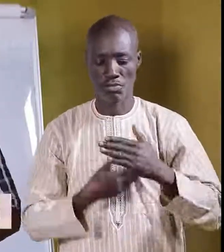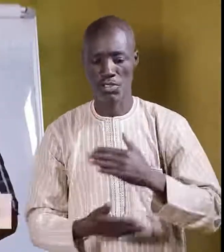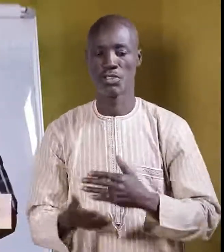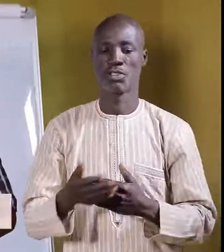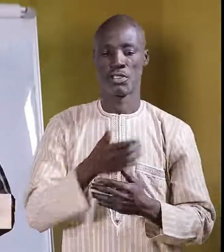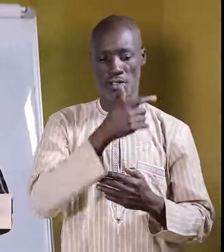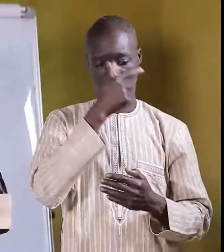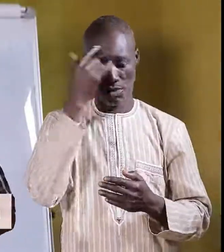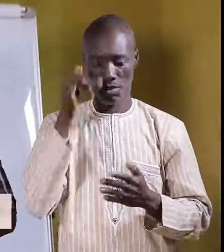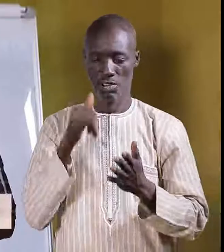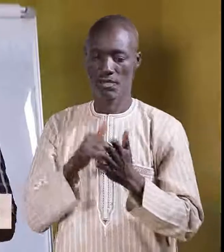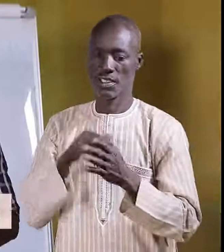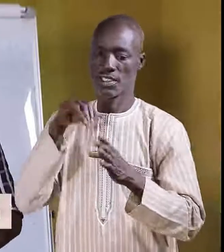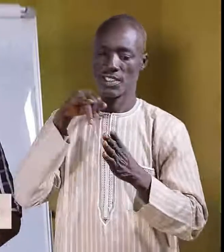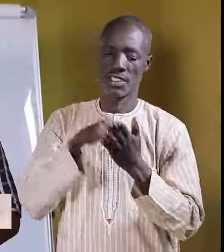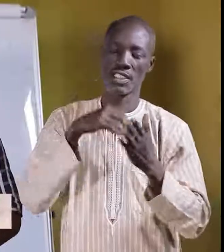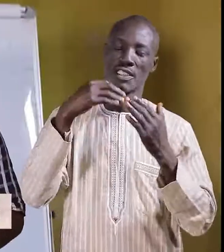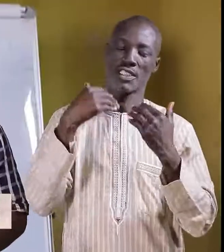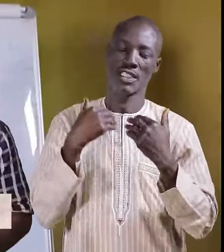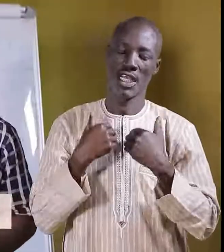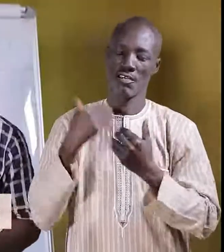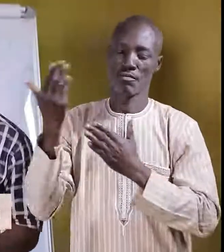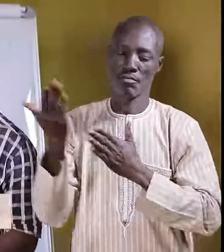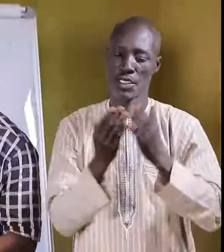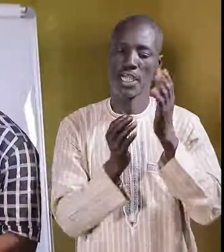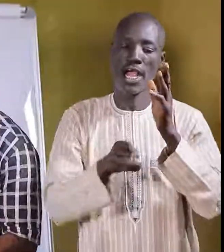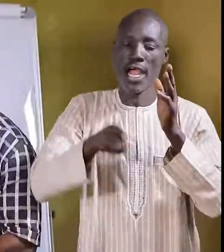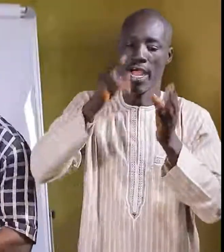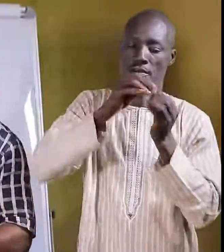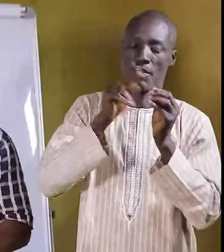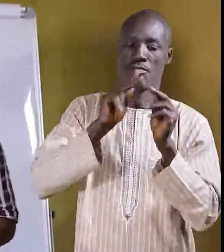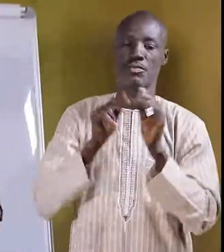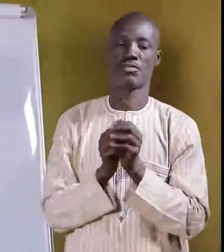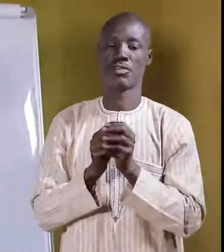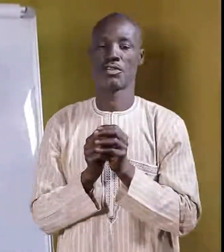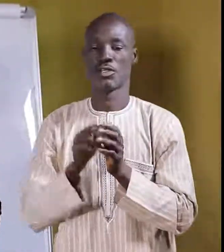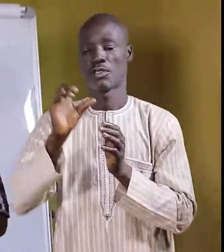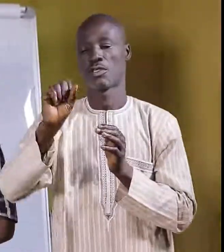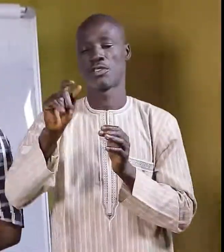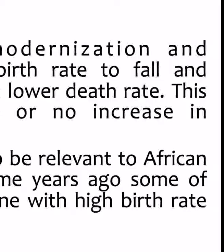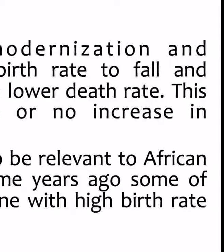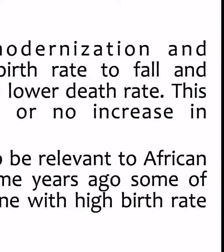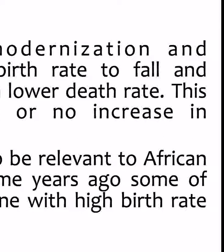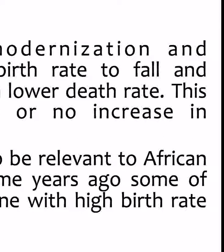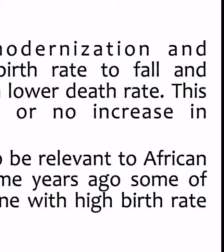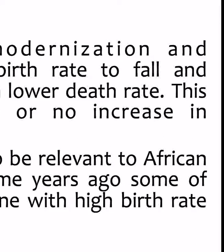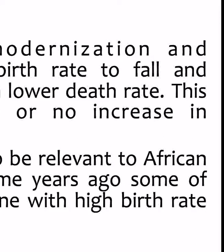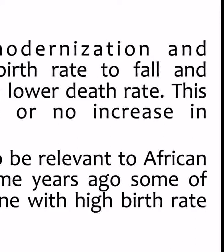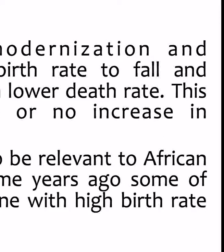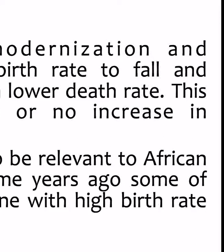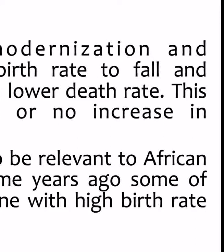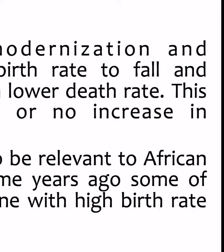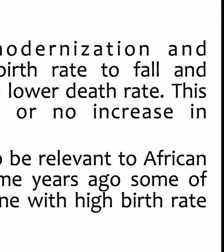it has caused high increase in population. Let us see number 3, the third